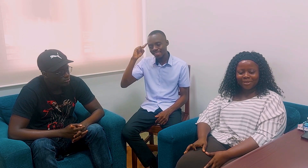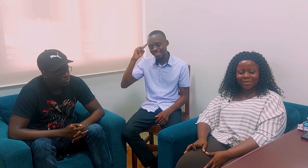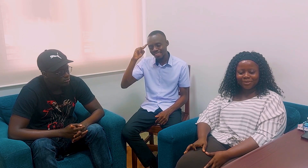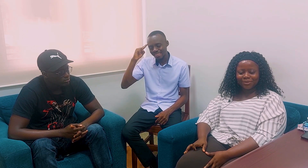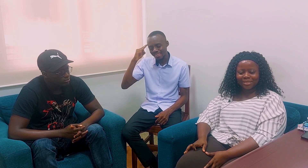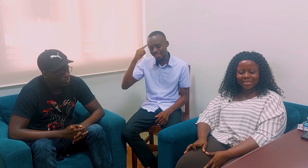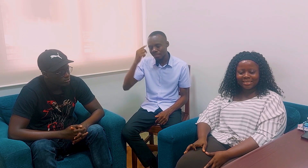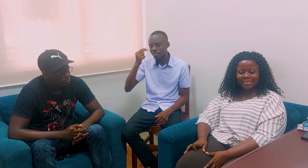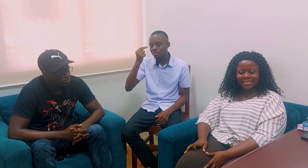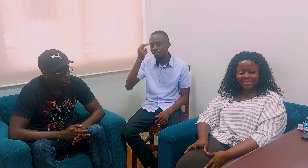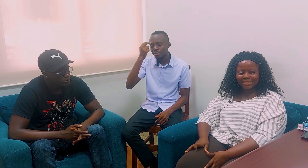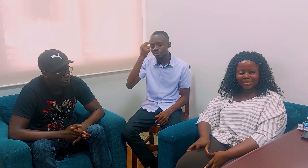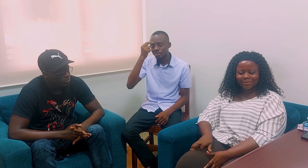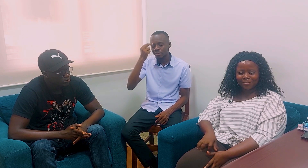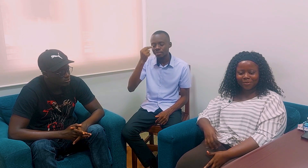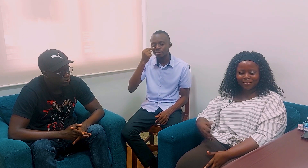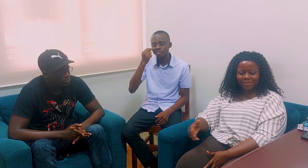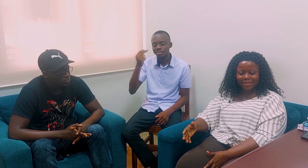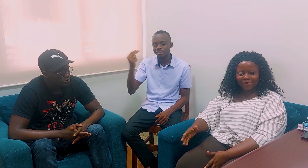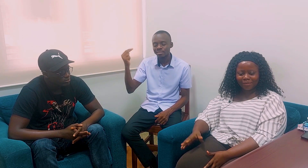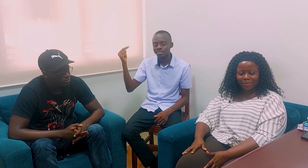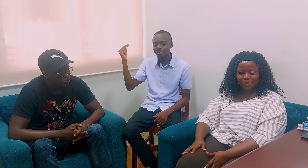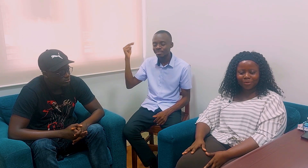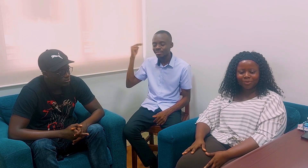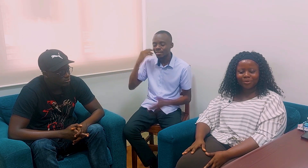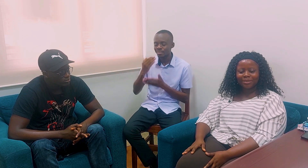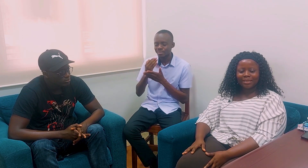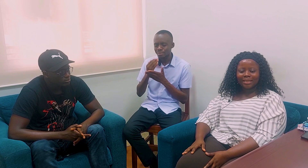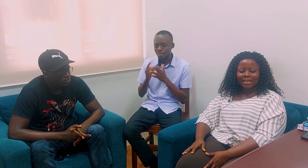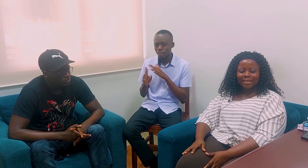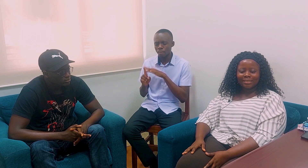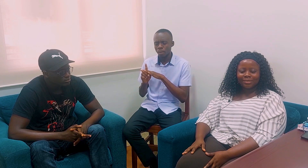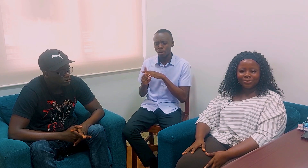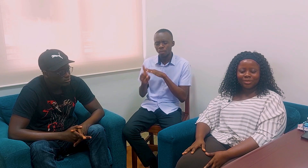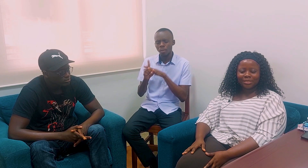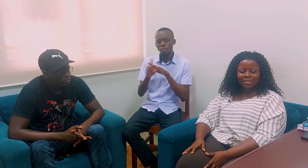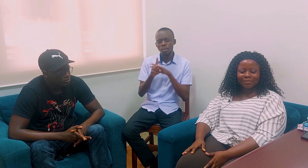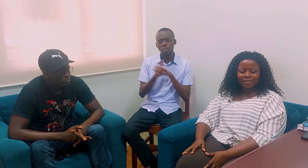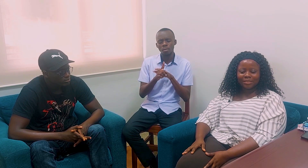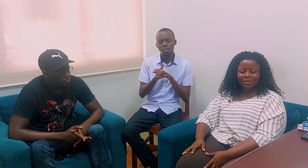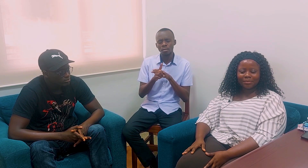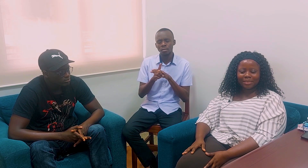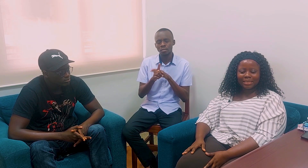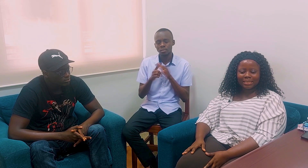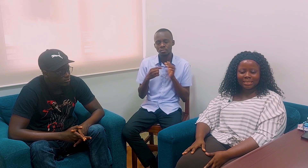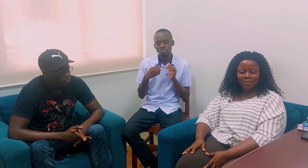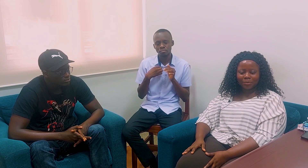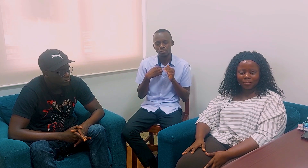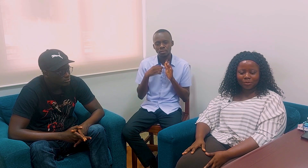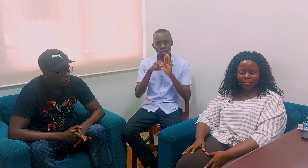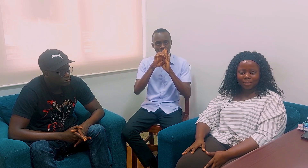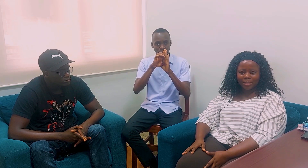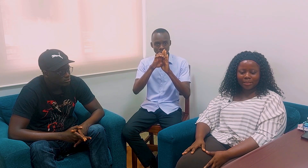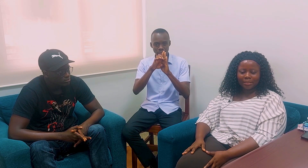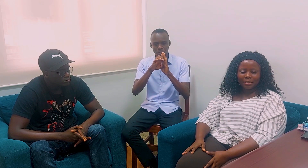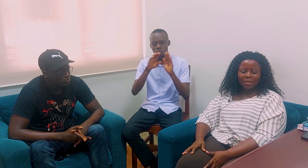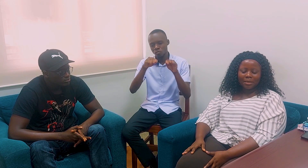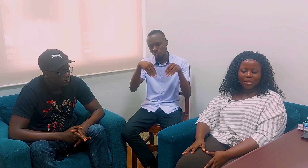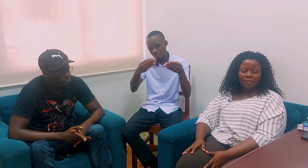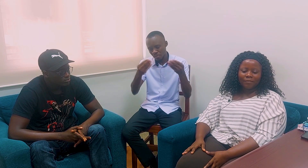my mind through cases that probably have come through. I just would give some examples,